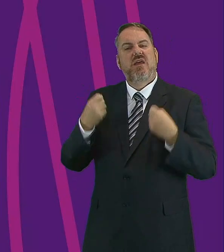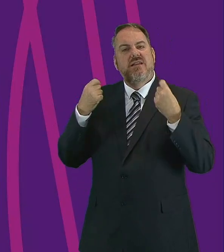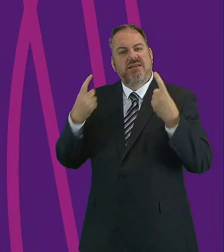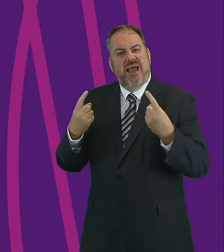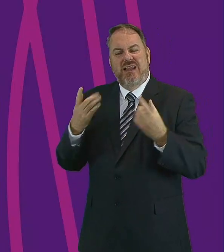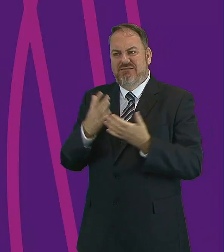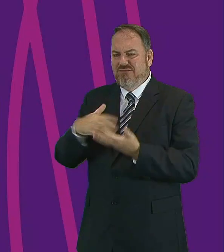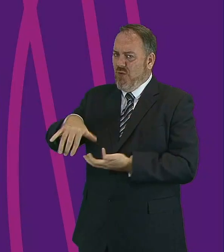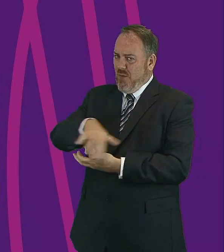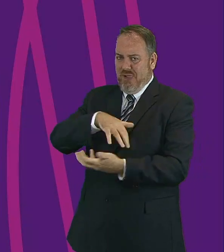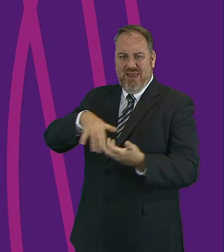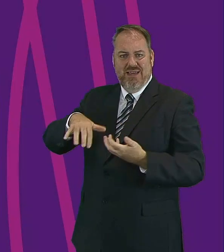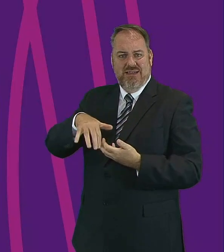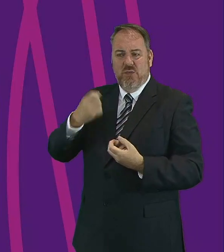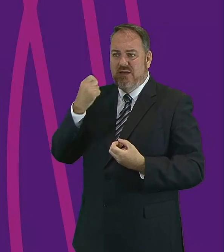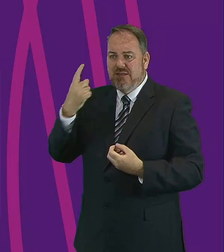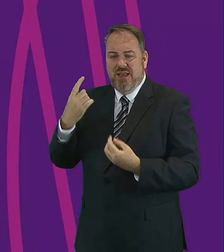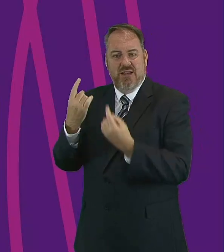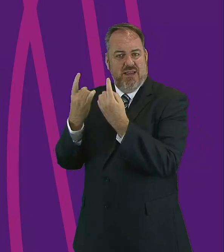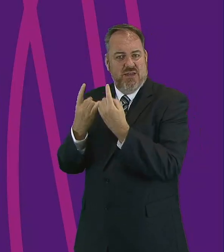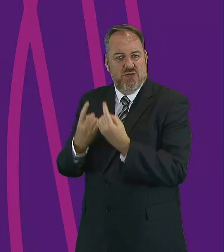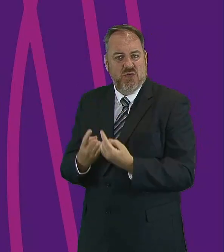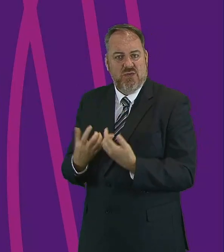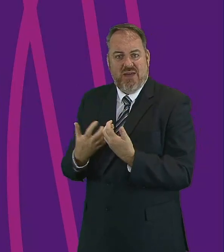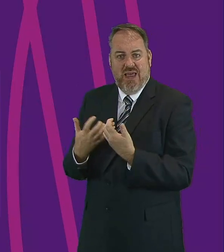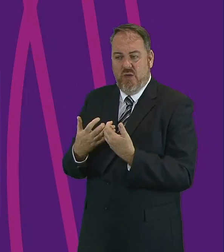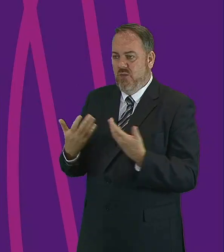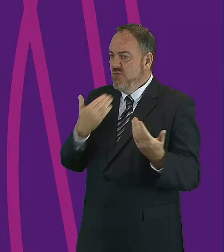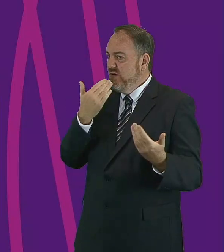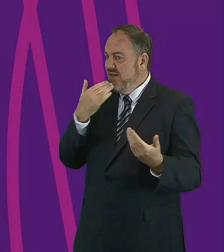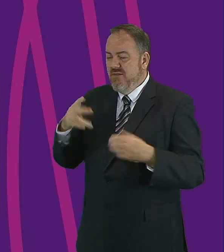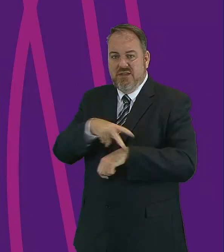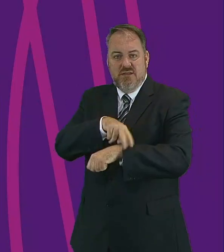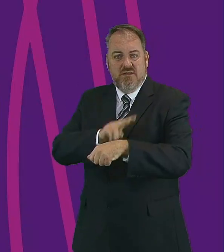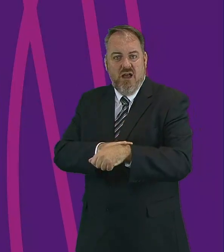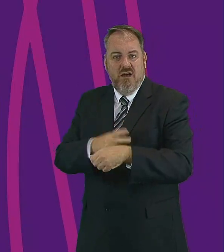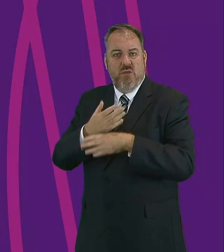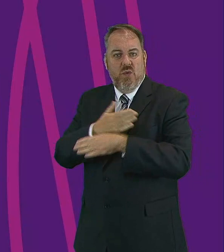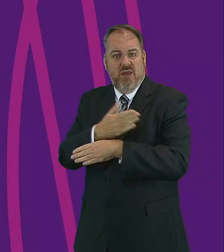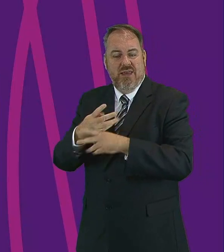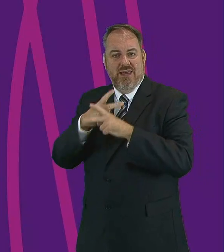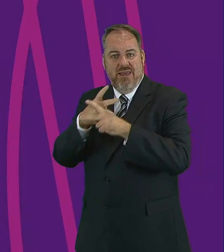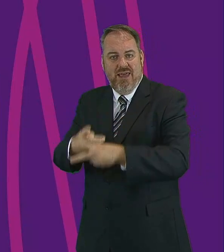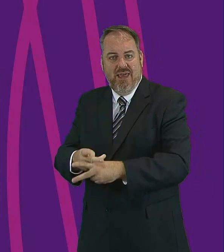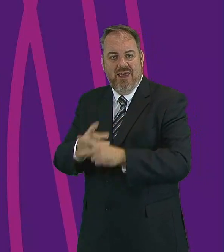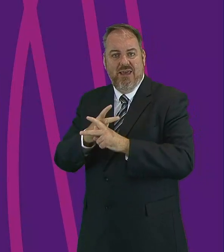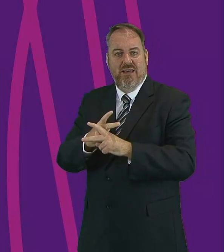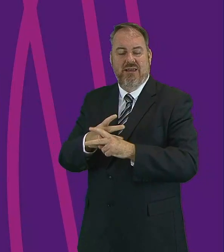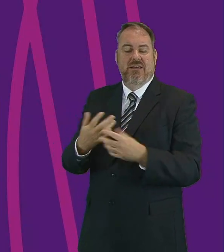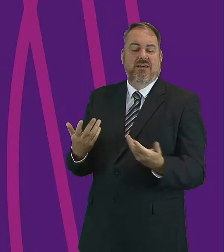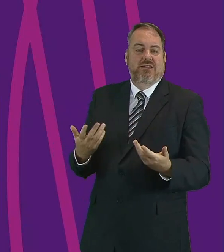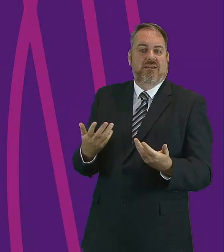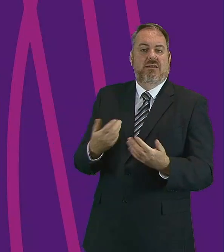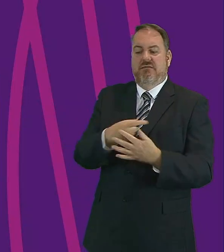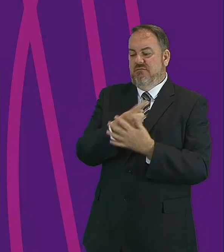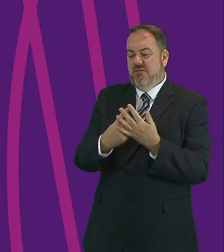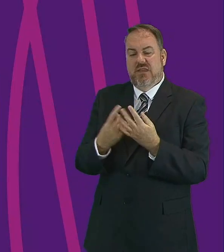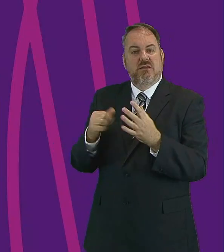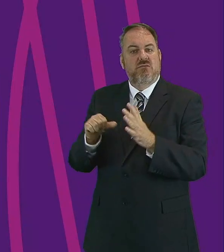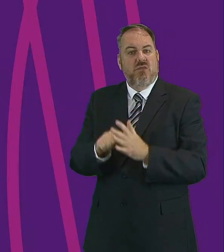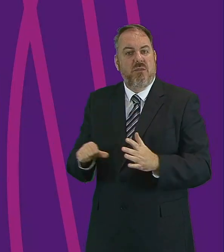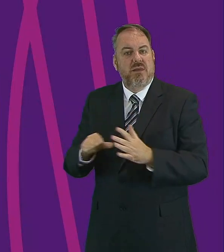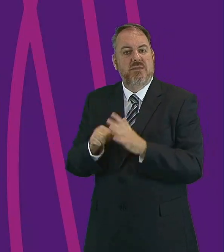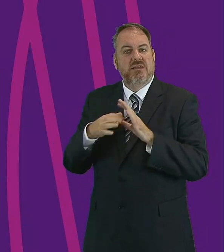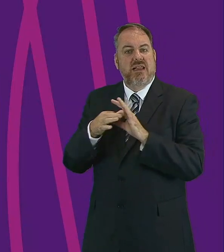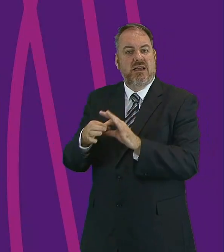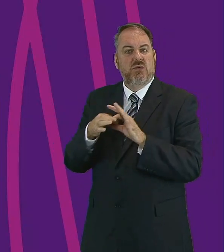practical issues around the employment of staff, about structural integration, issues around the consistency